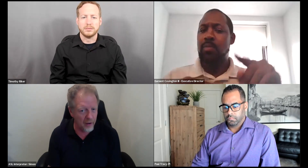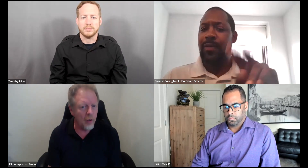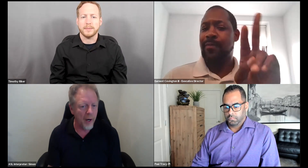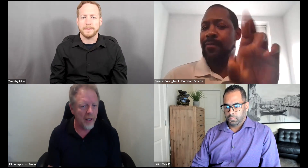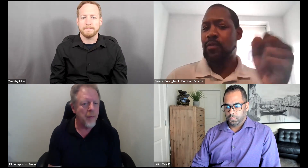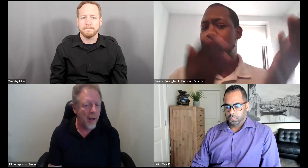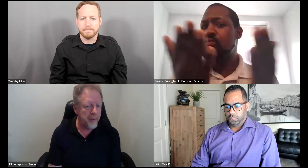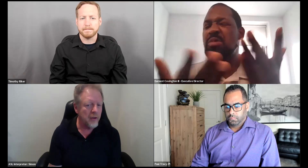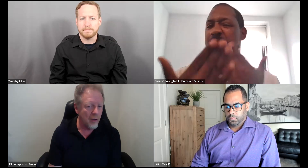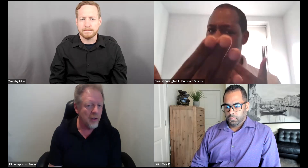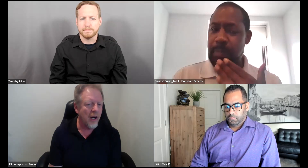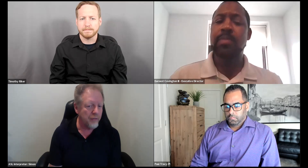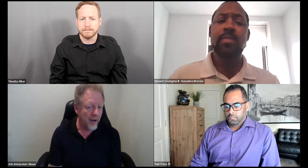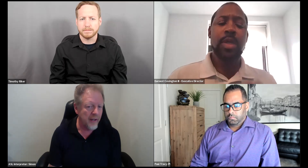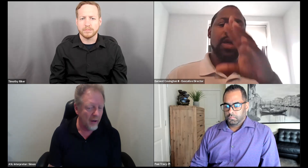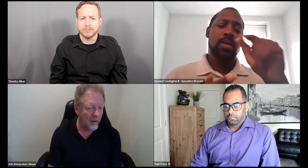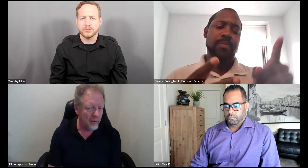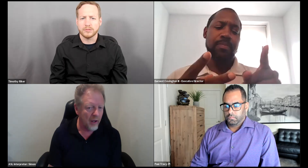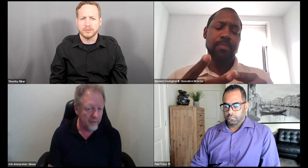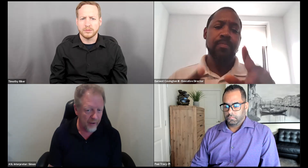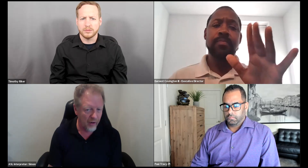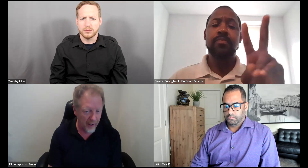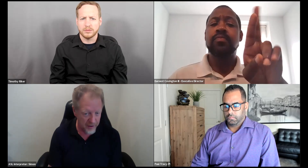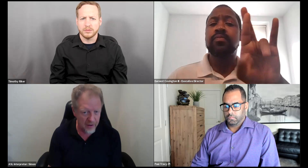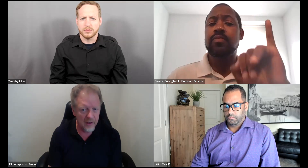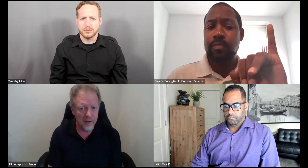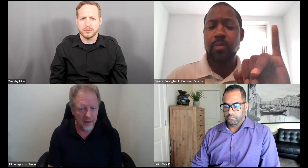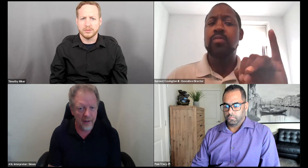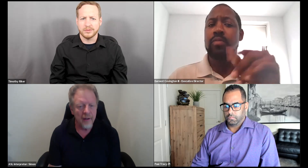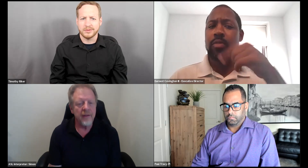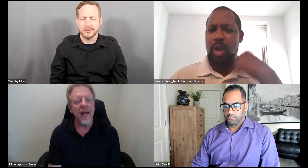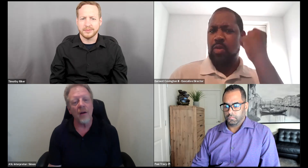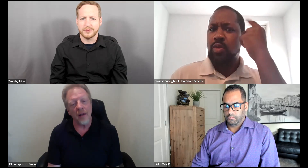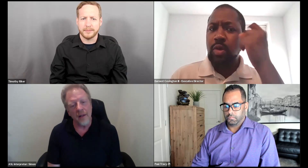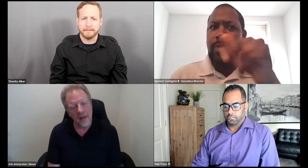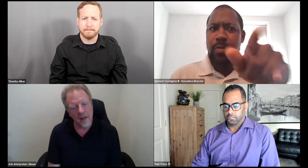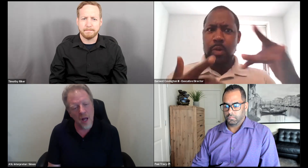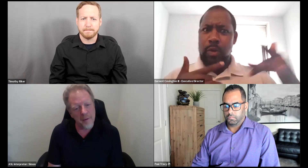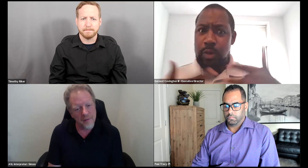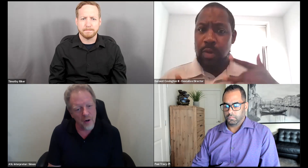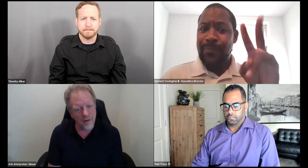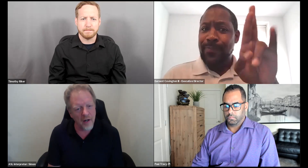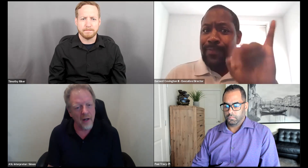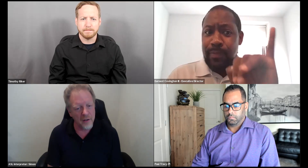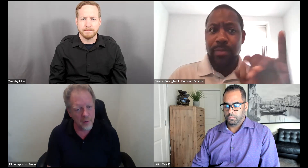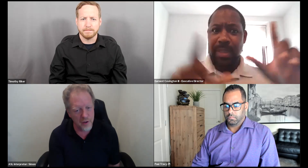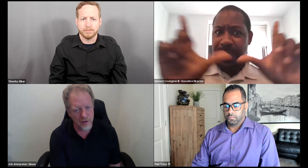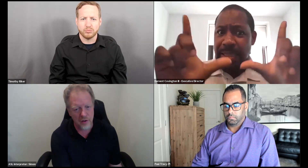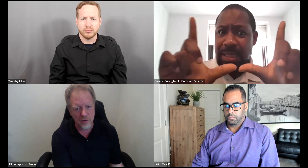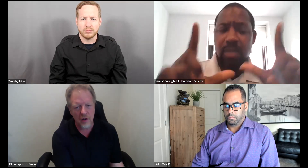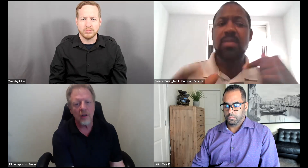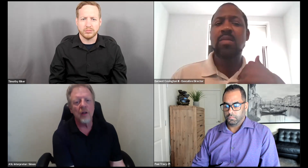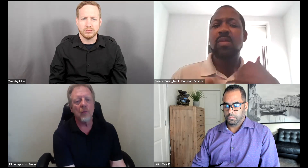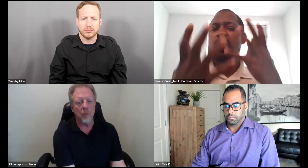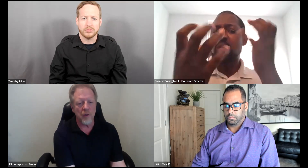like that. But I am happy, to clarify that article on VRS. Okay, now on the topic of VRI, I understand what your